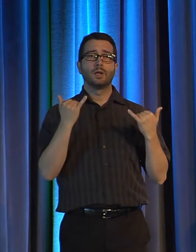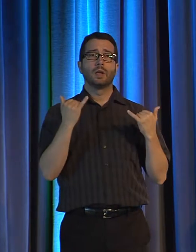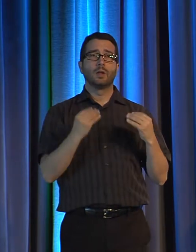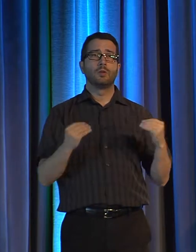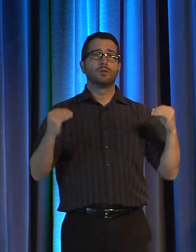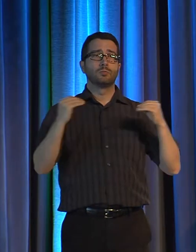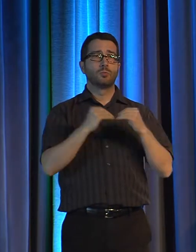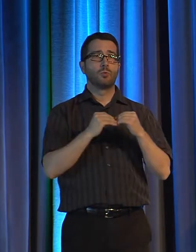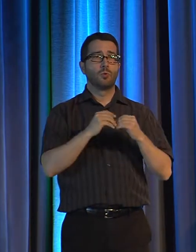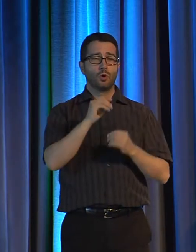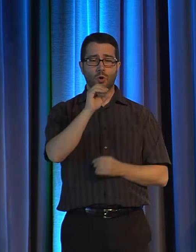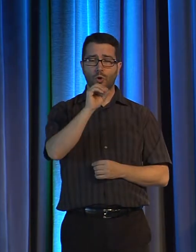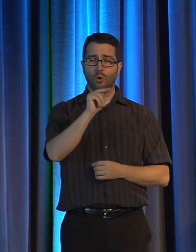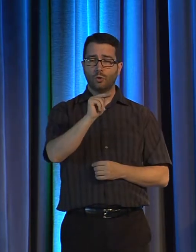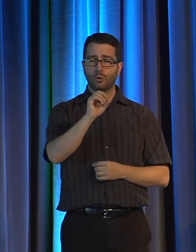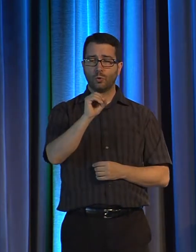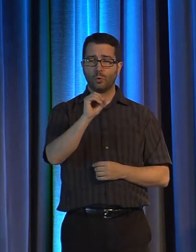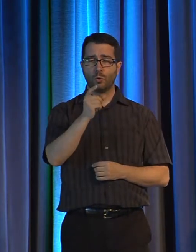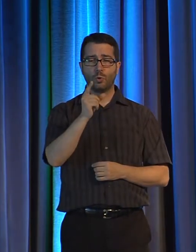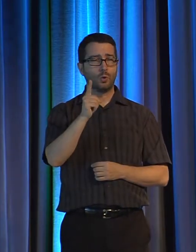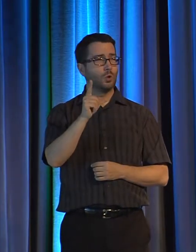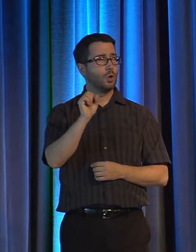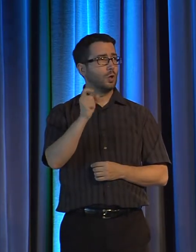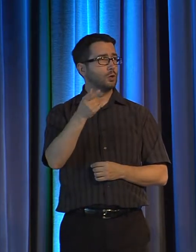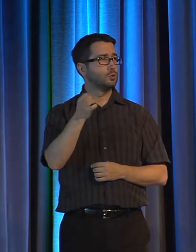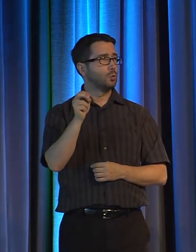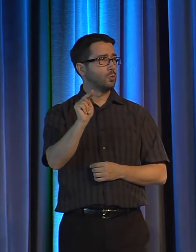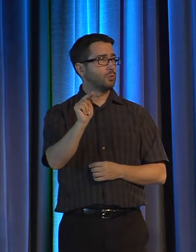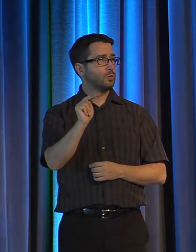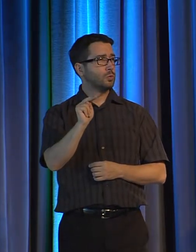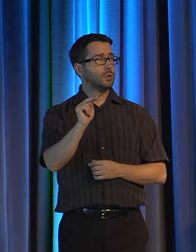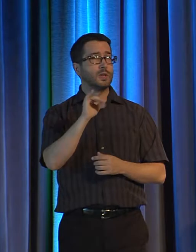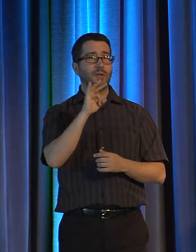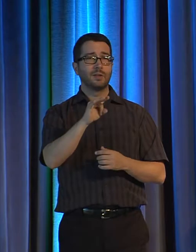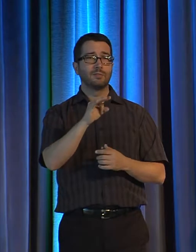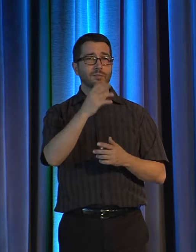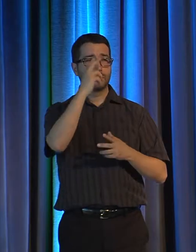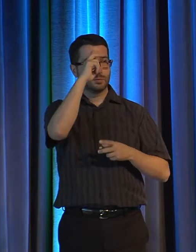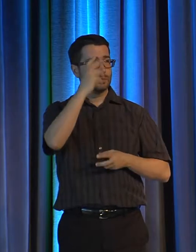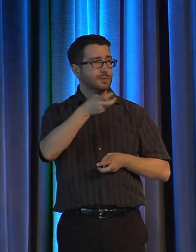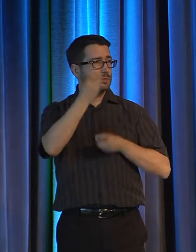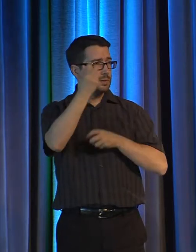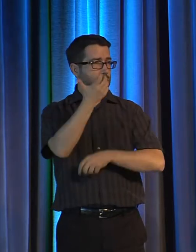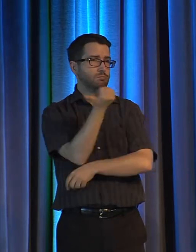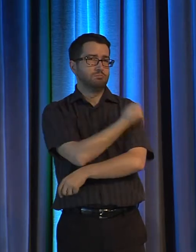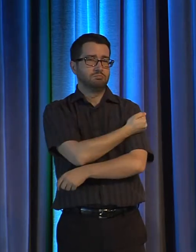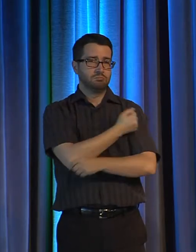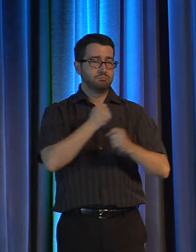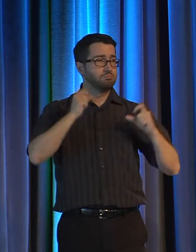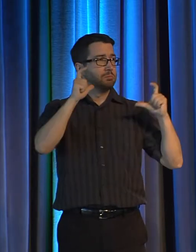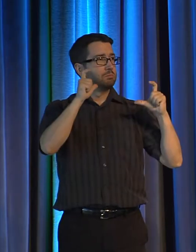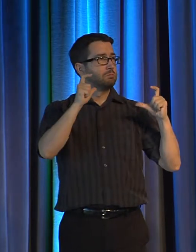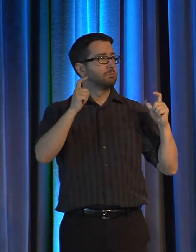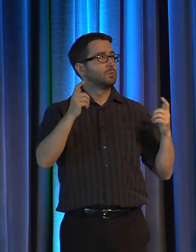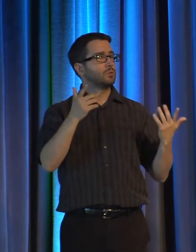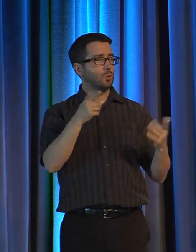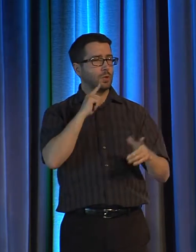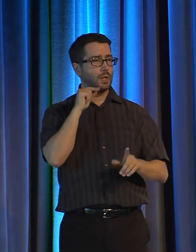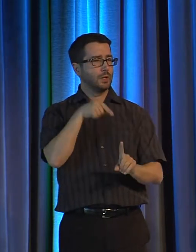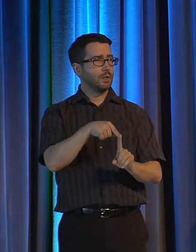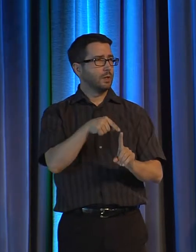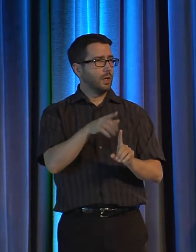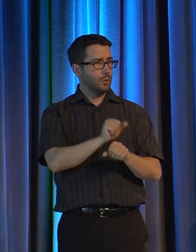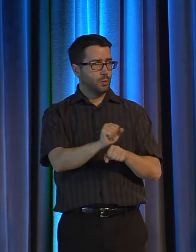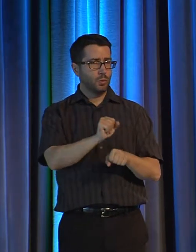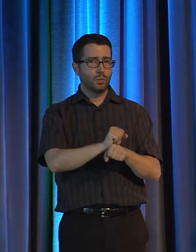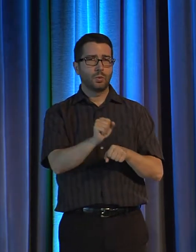helps in instances of opioid overdose. And most recently, announcements of very important work coming to Cape Breton